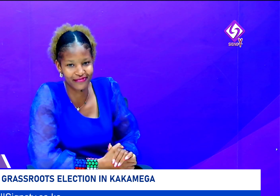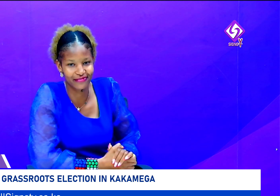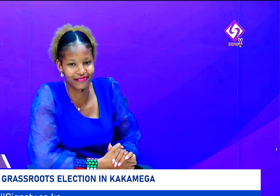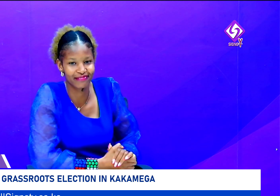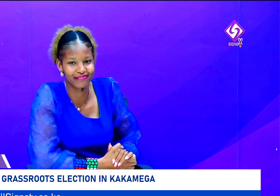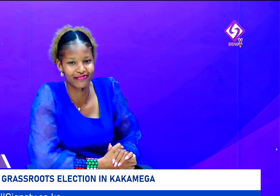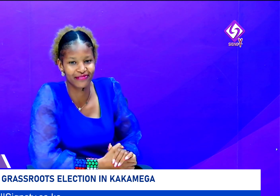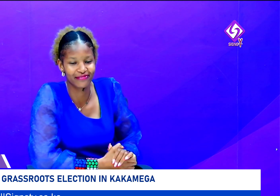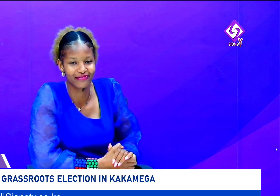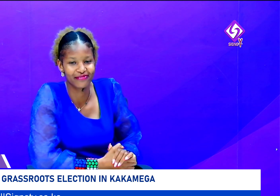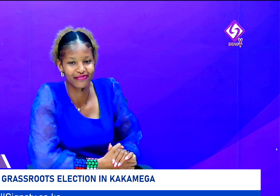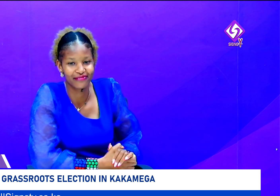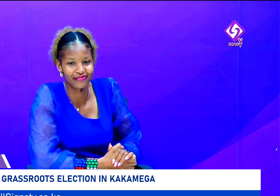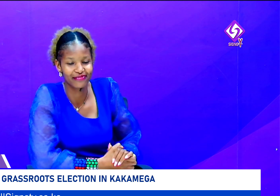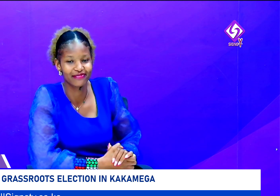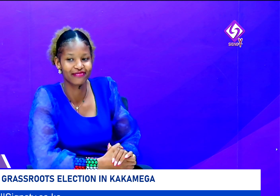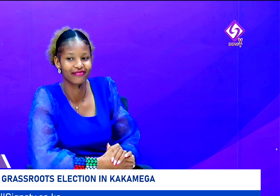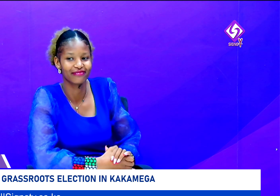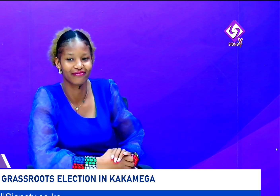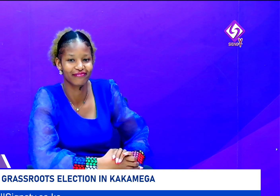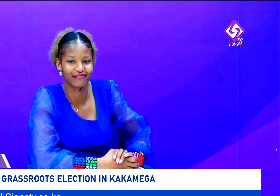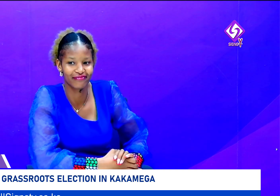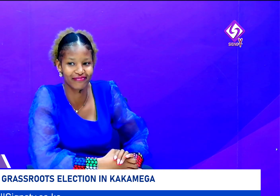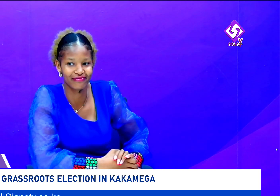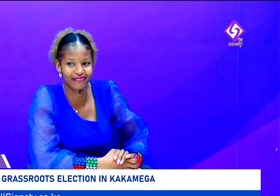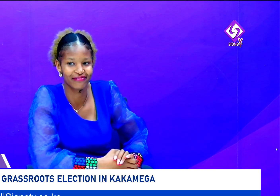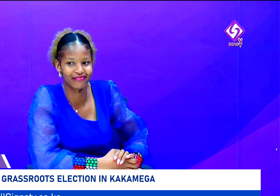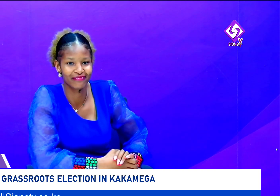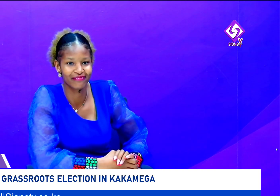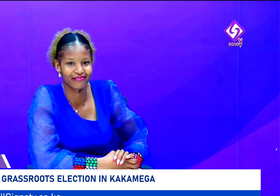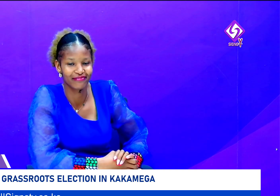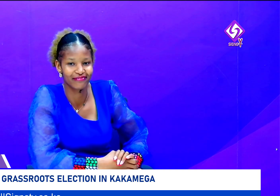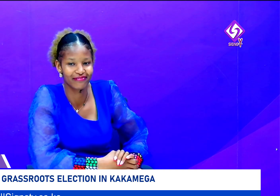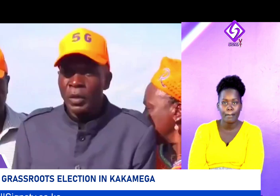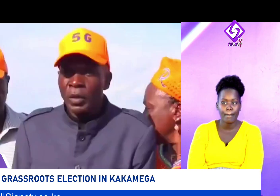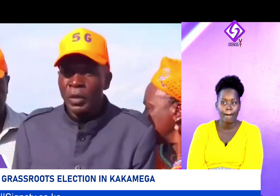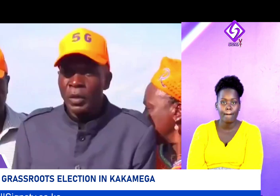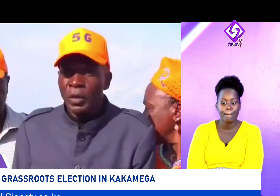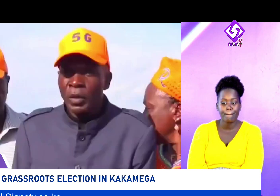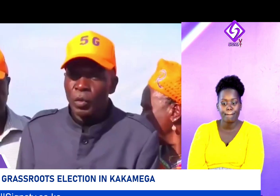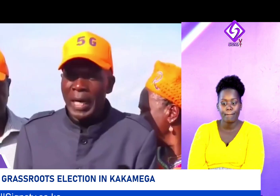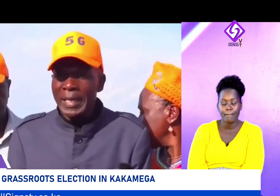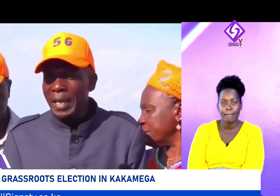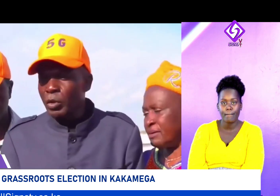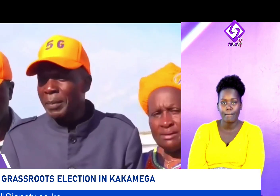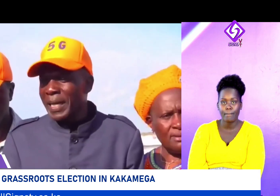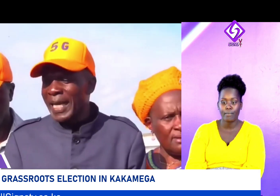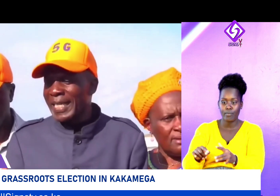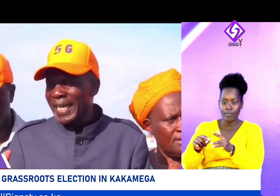claims, highlighting the deep-seated divisions within the local party branch. Tutaanza kutembelea